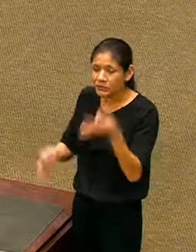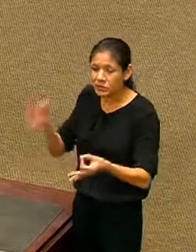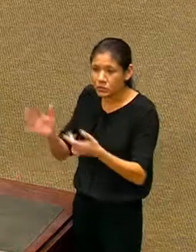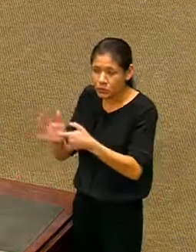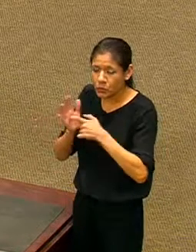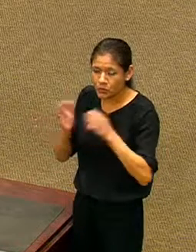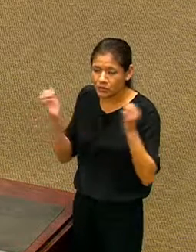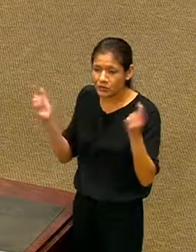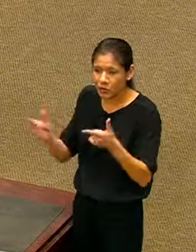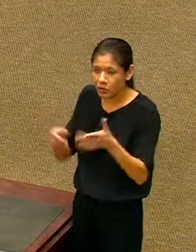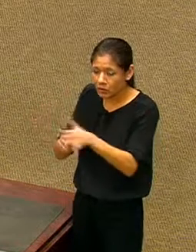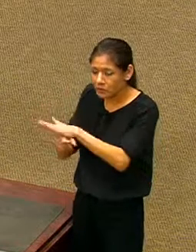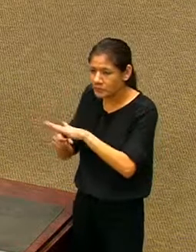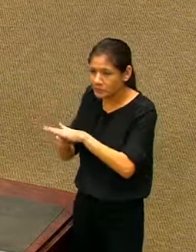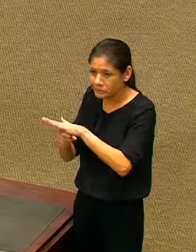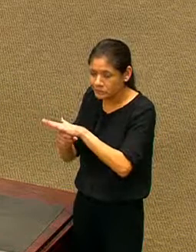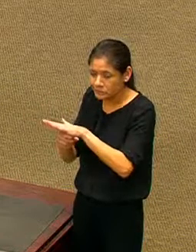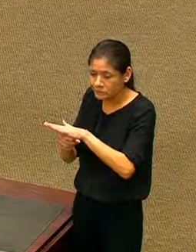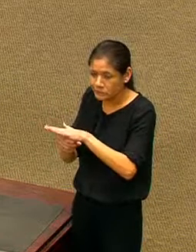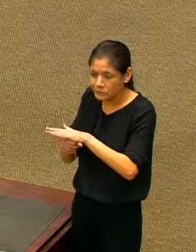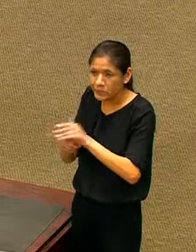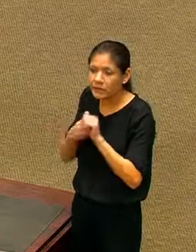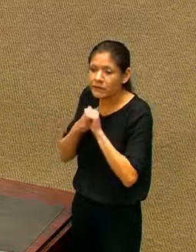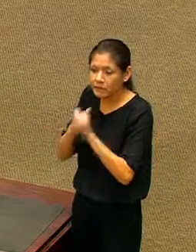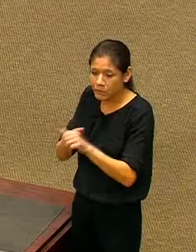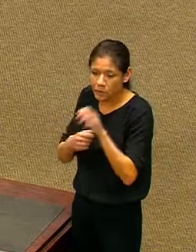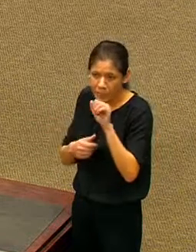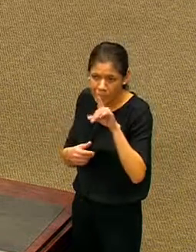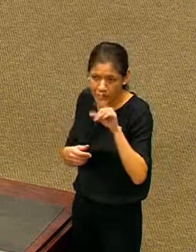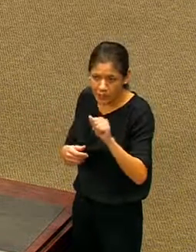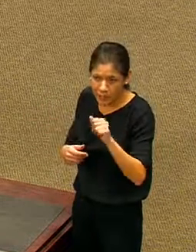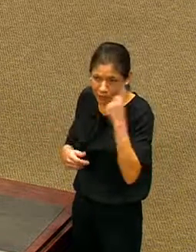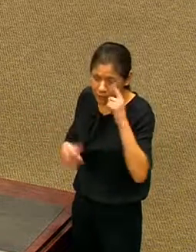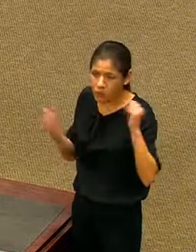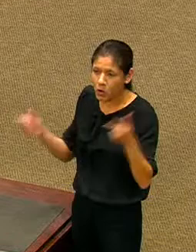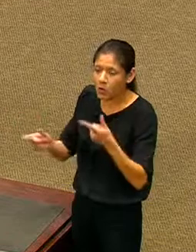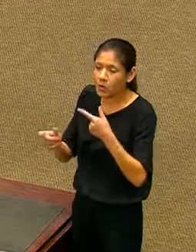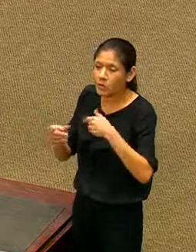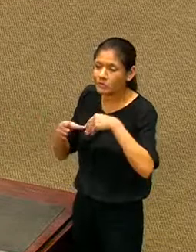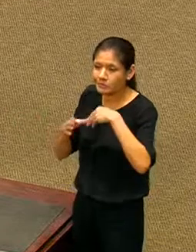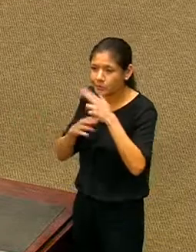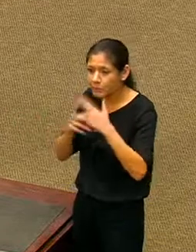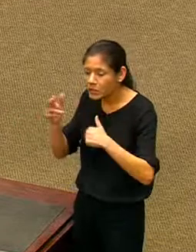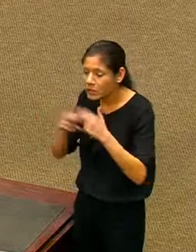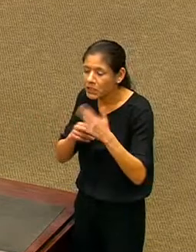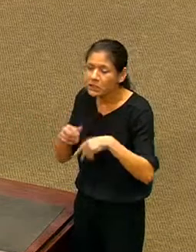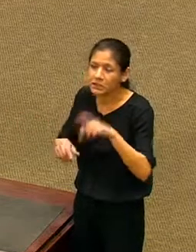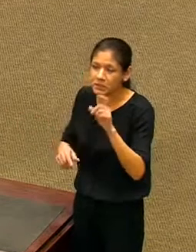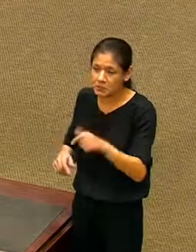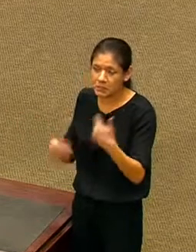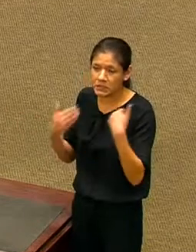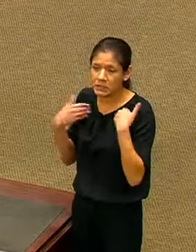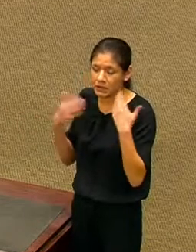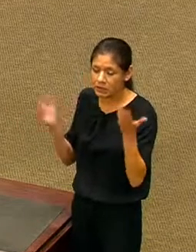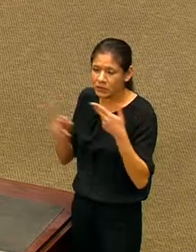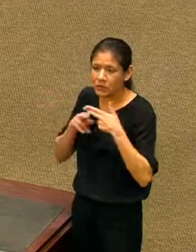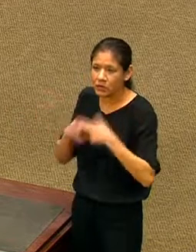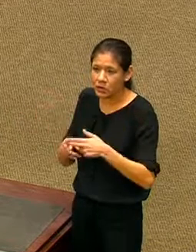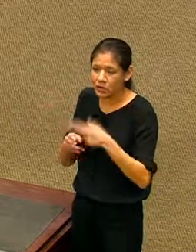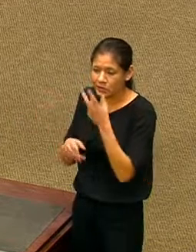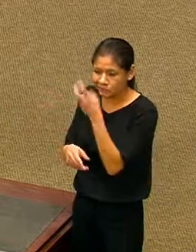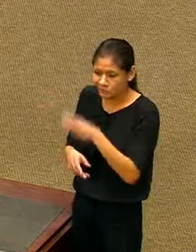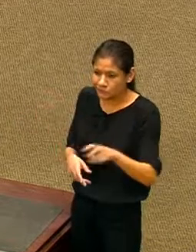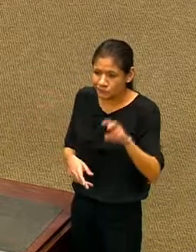all municipalities comply with the ADA for all infrastructure and must have what we call a